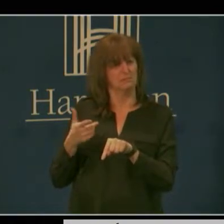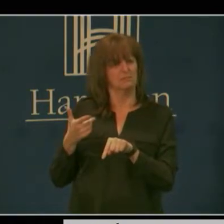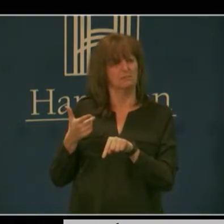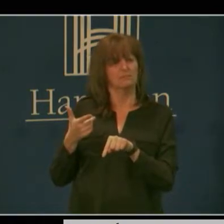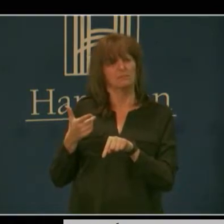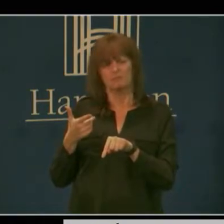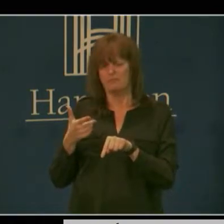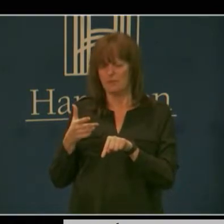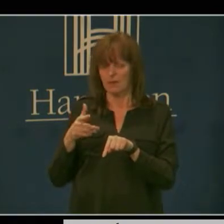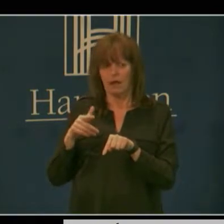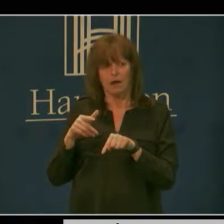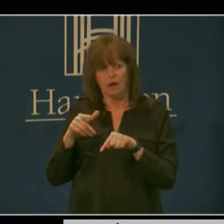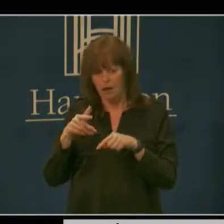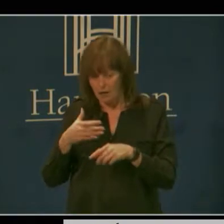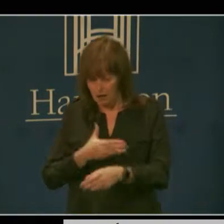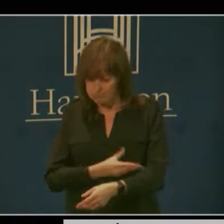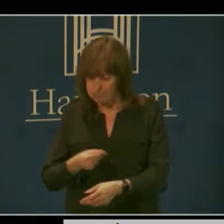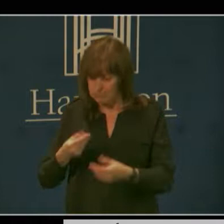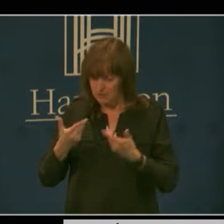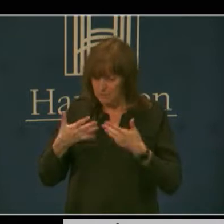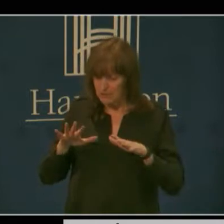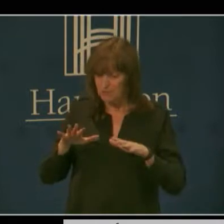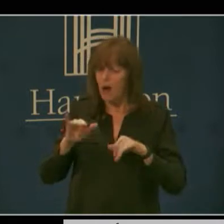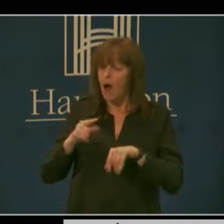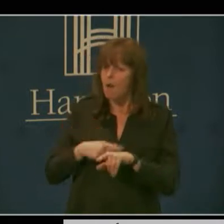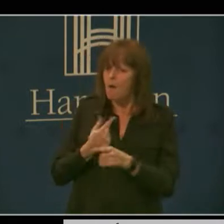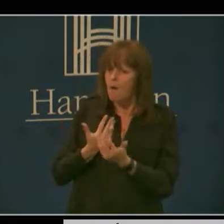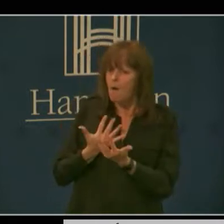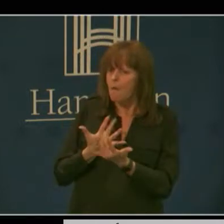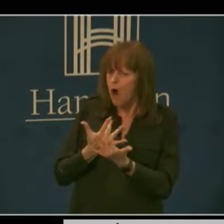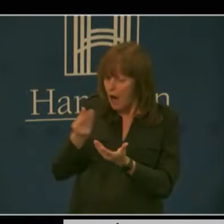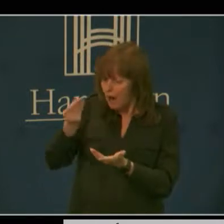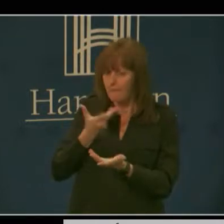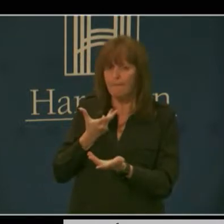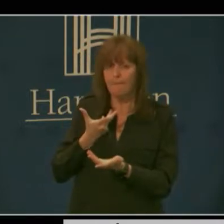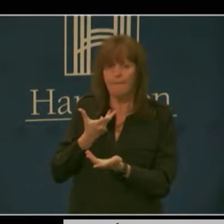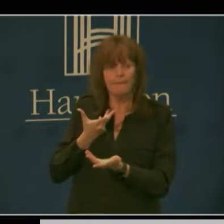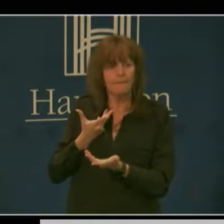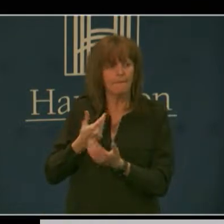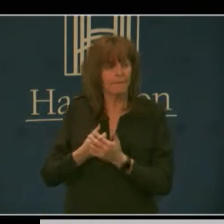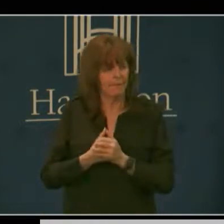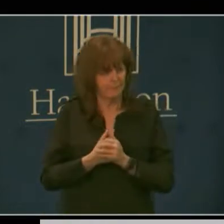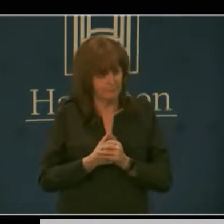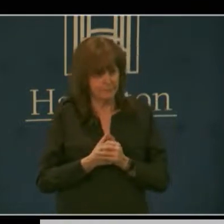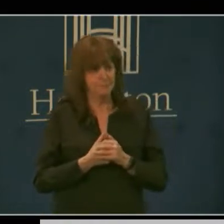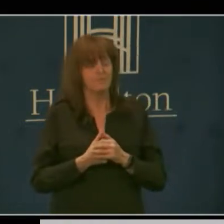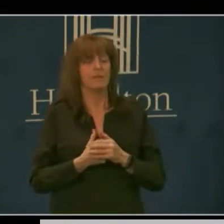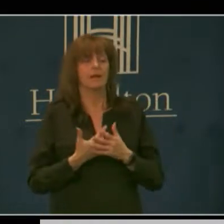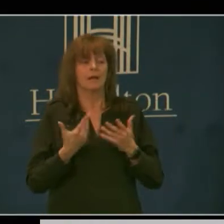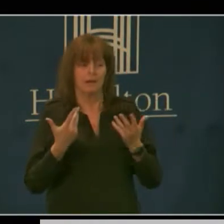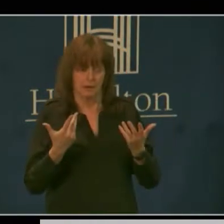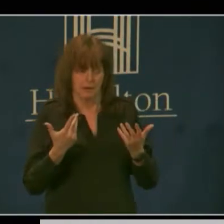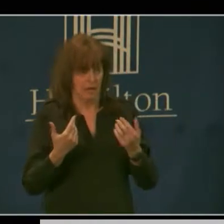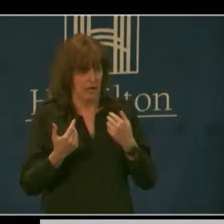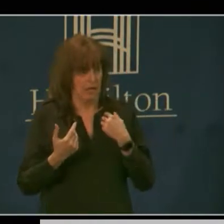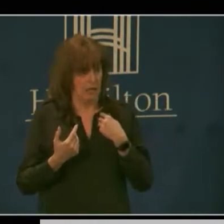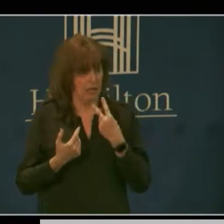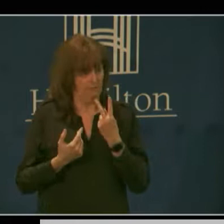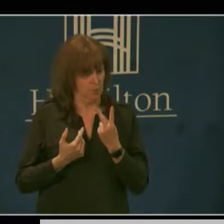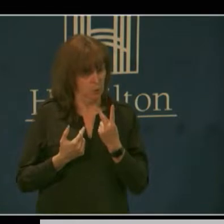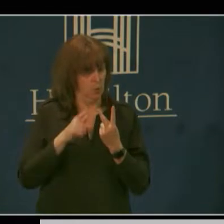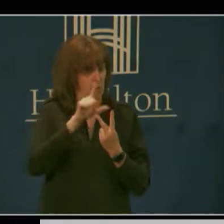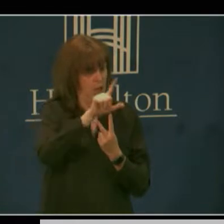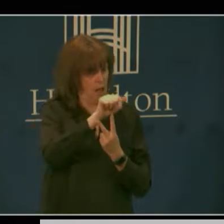that. So in the city, we now have sort of two laboratories that are providing processing of the